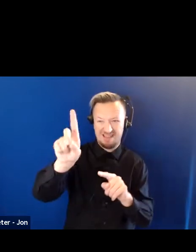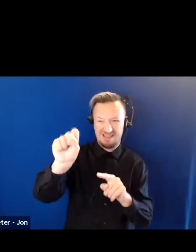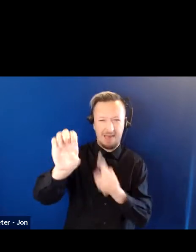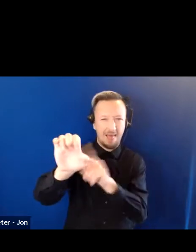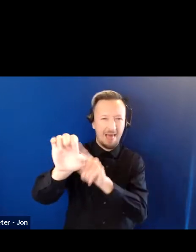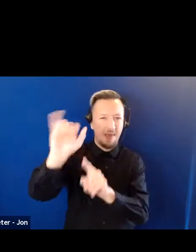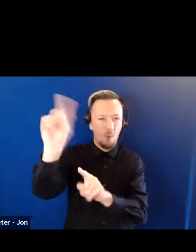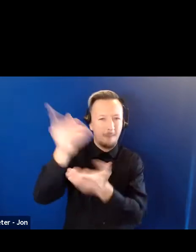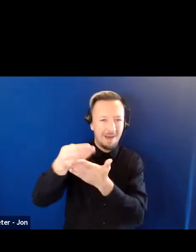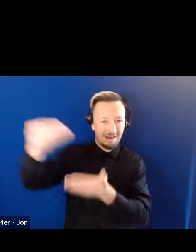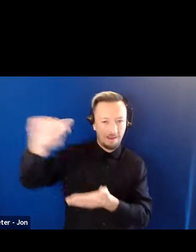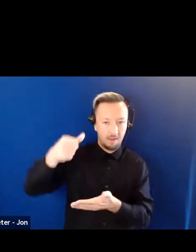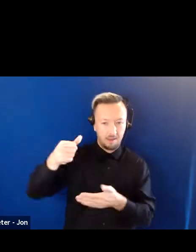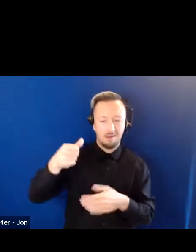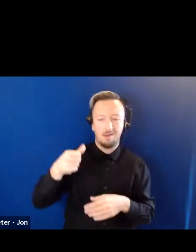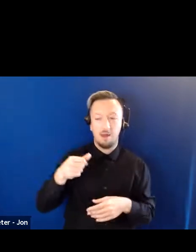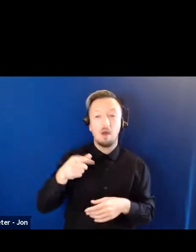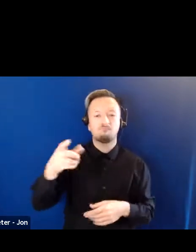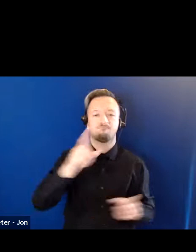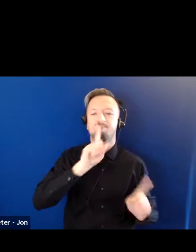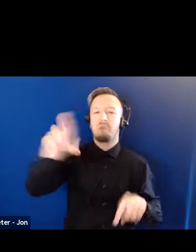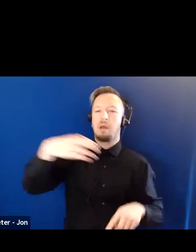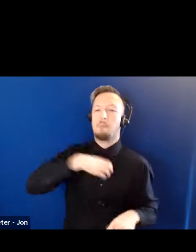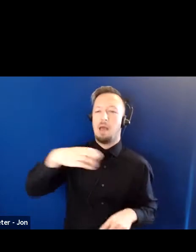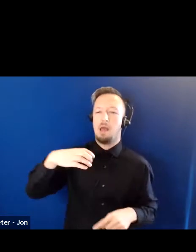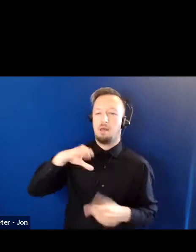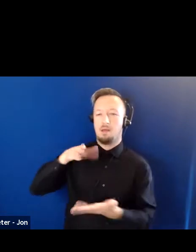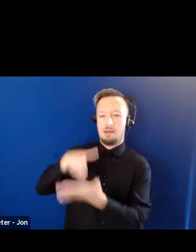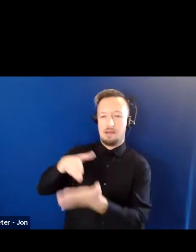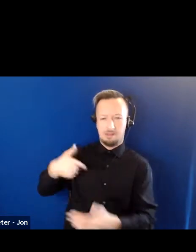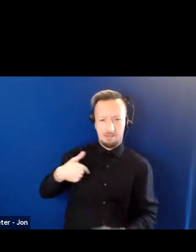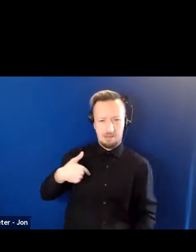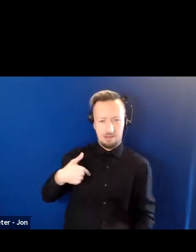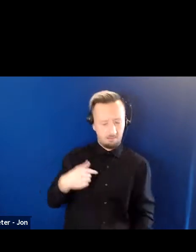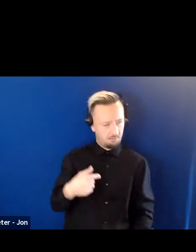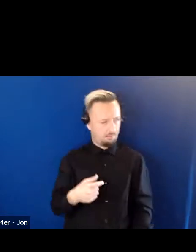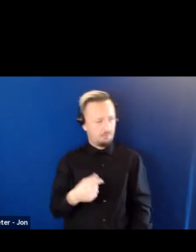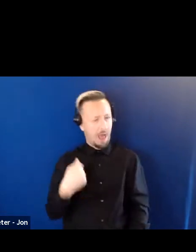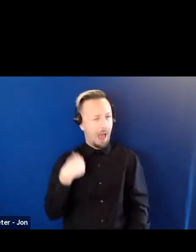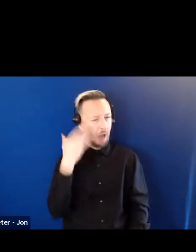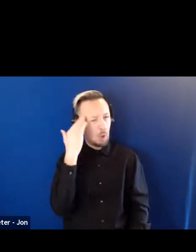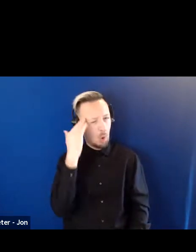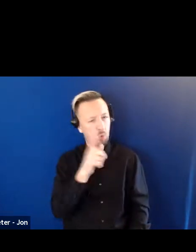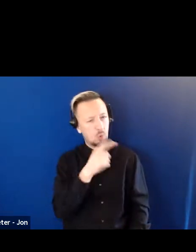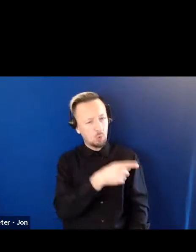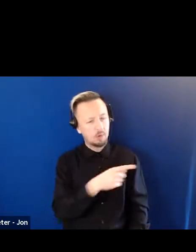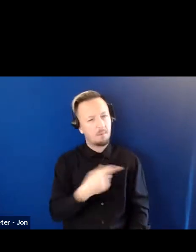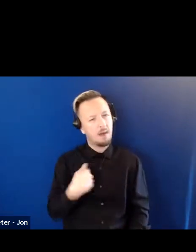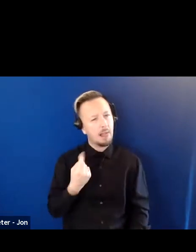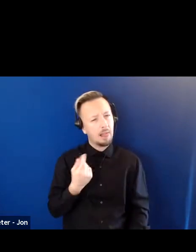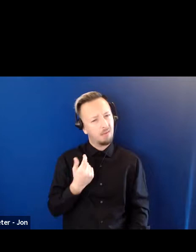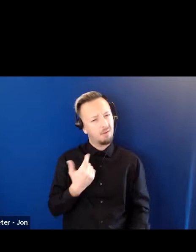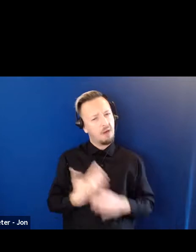knew exactly who it was, but it kind of bothered me because it was more from